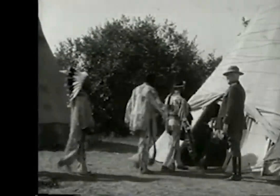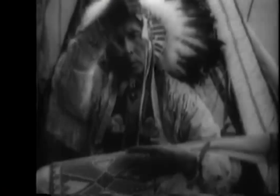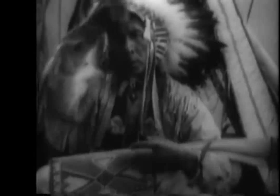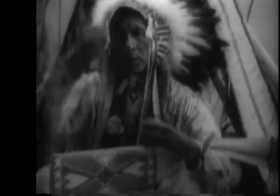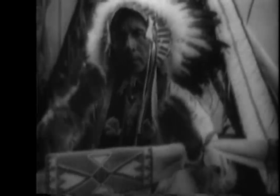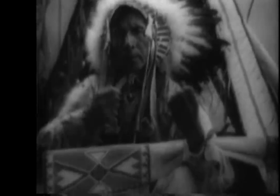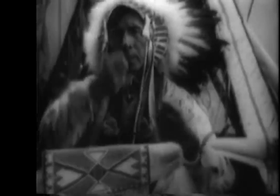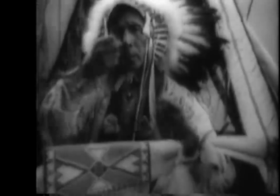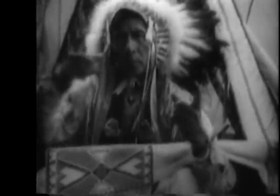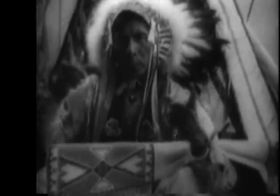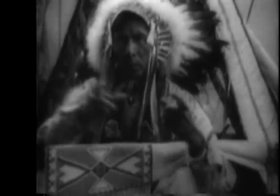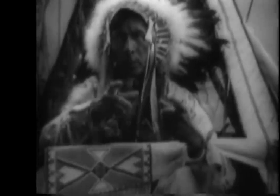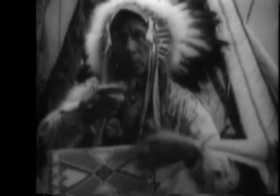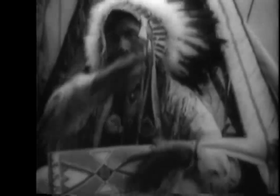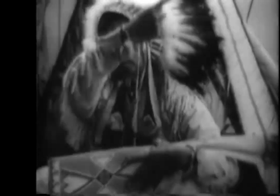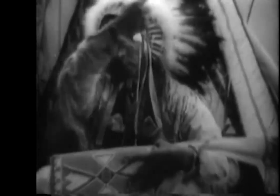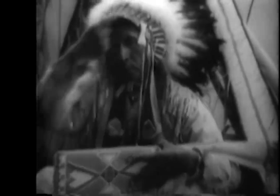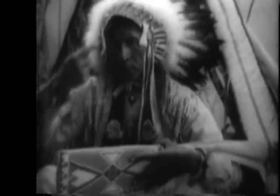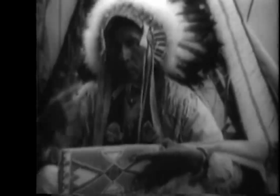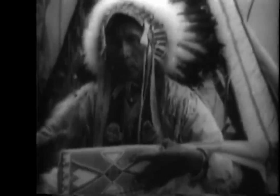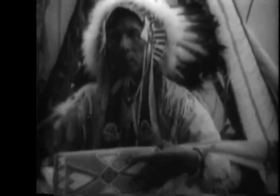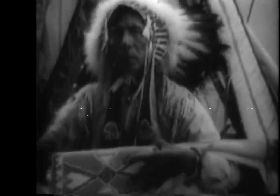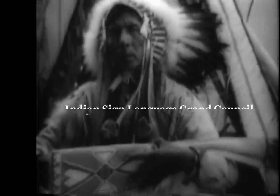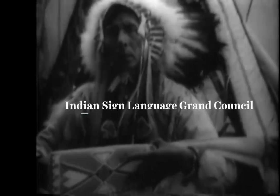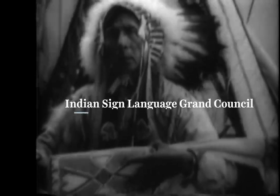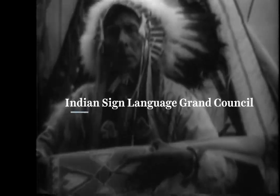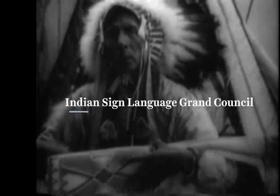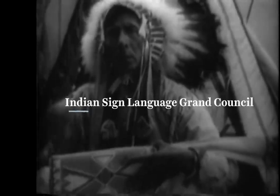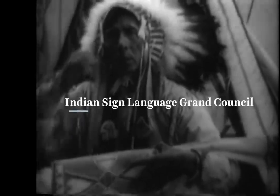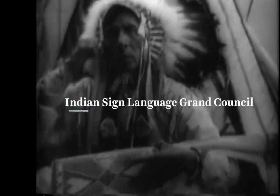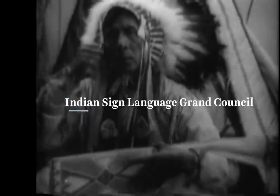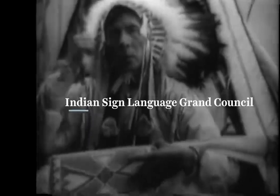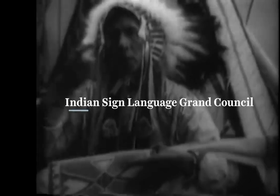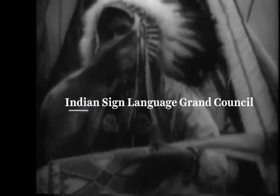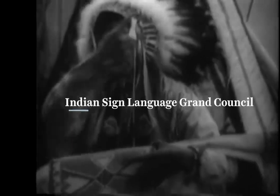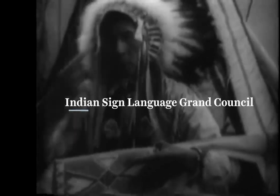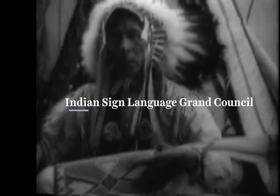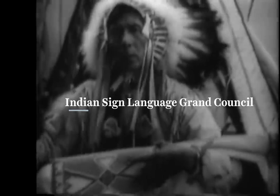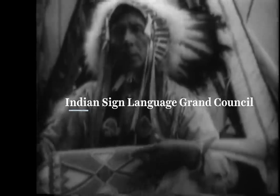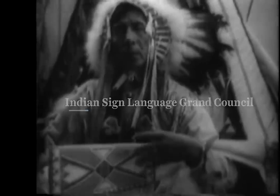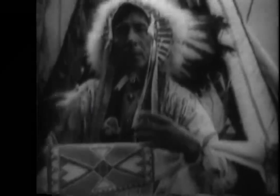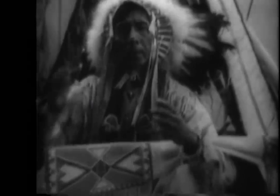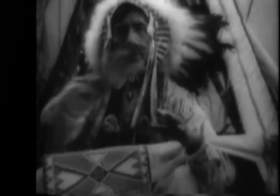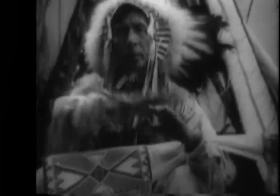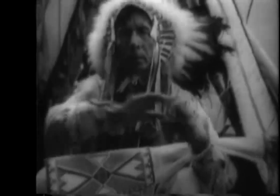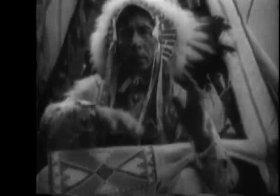This film from September 1930 shows one of the largest gatherings of intertribal indigenous leaders ever